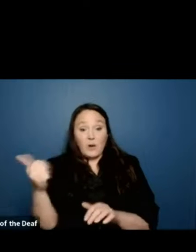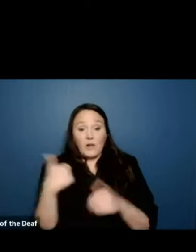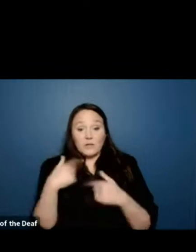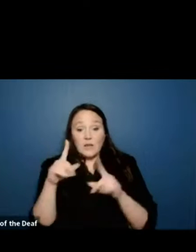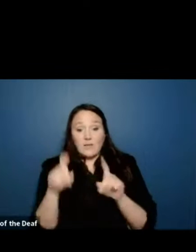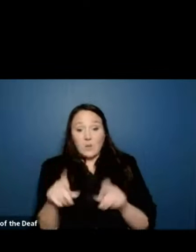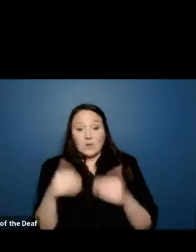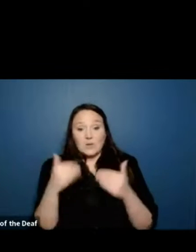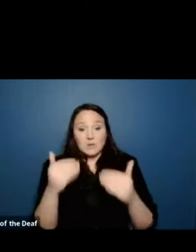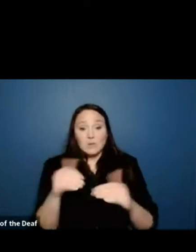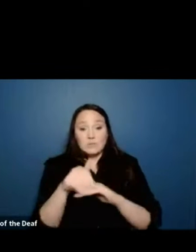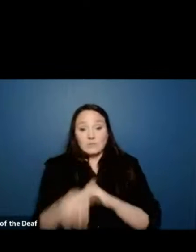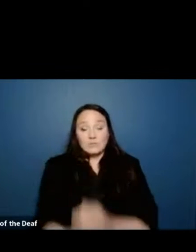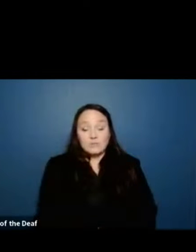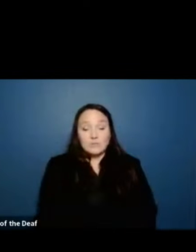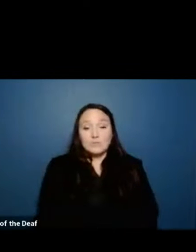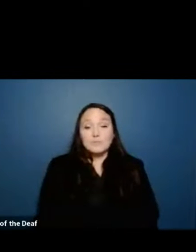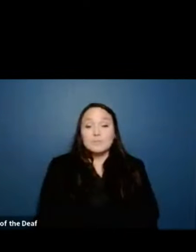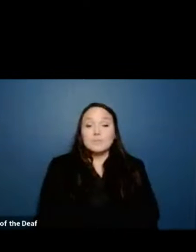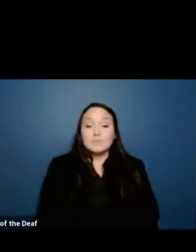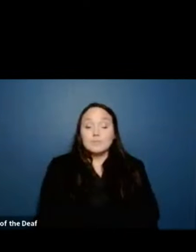submit them now.